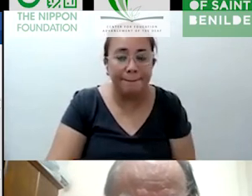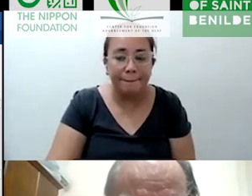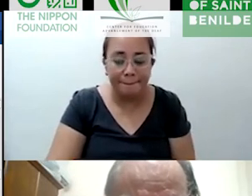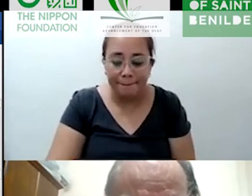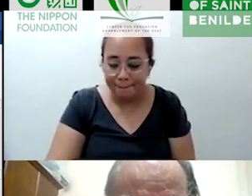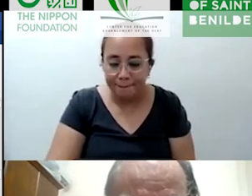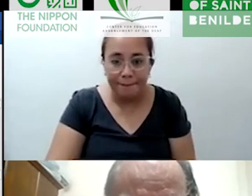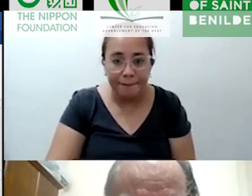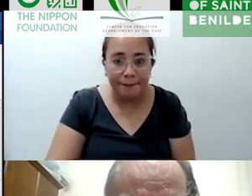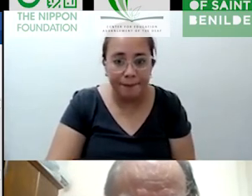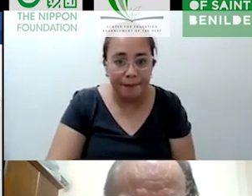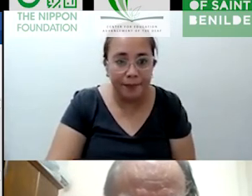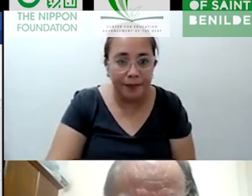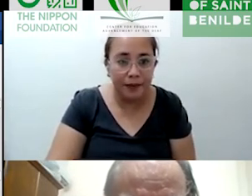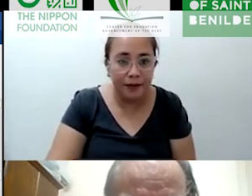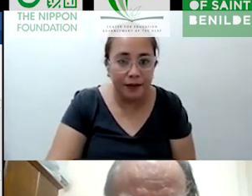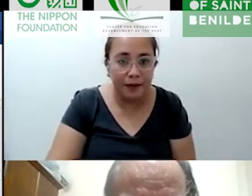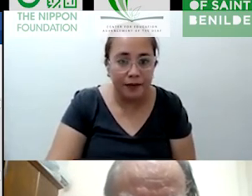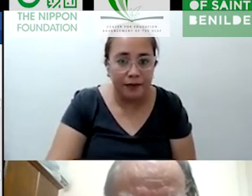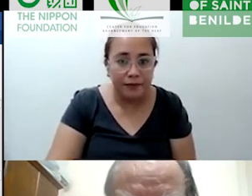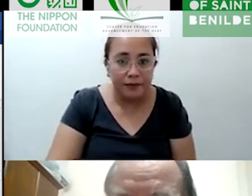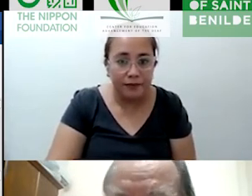Sorry, Dr. Woody, you wanted to tell me something?